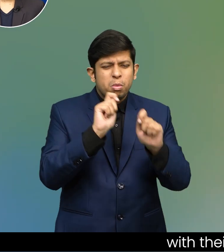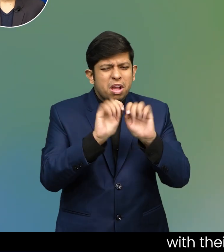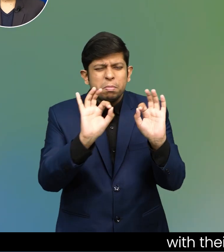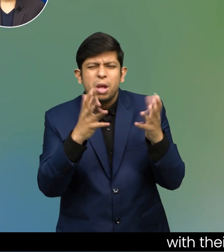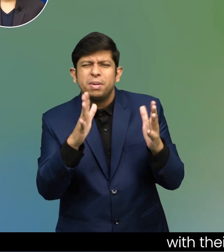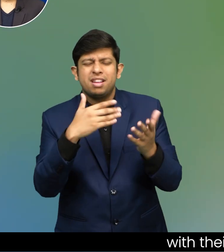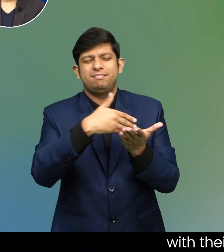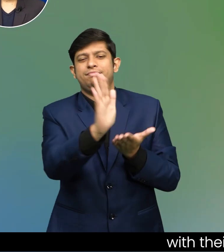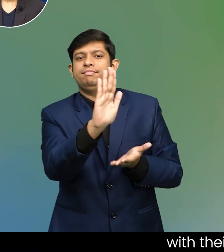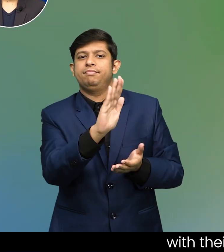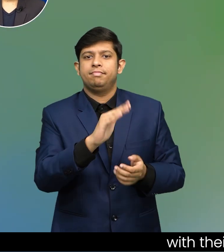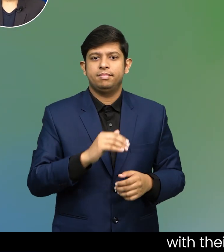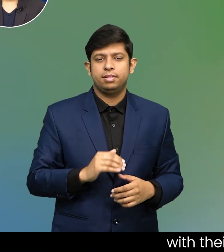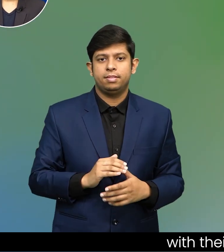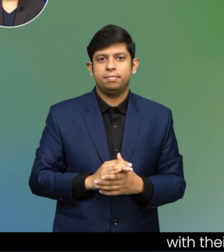performance.